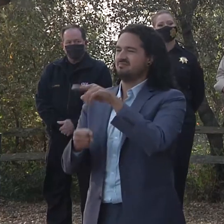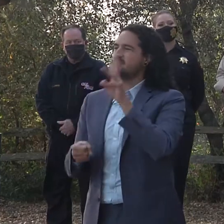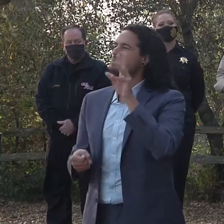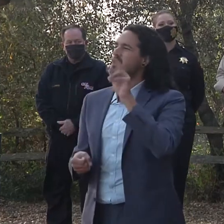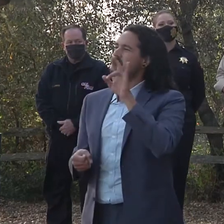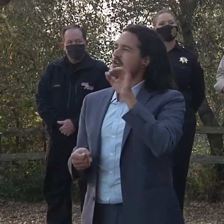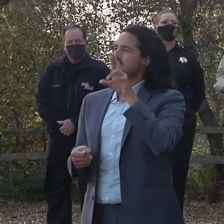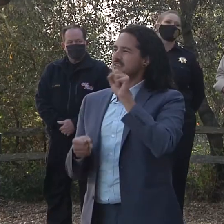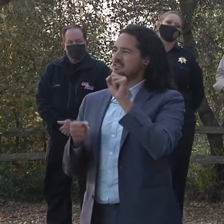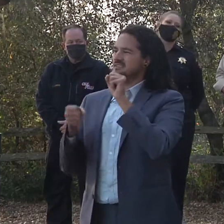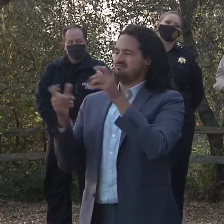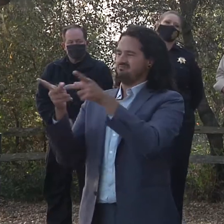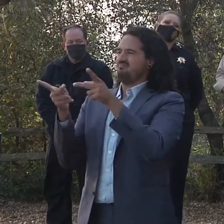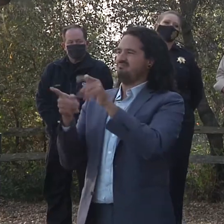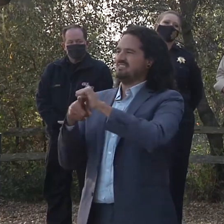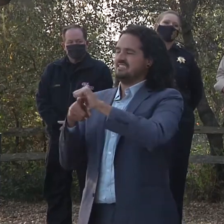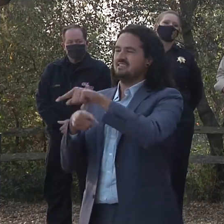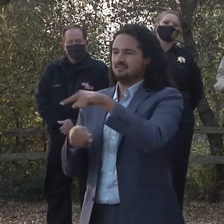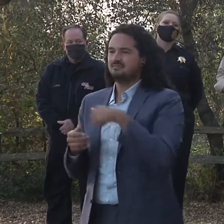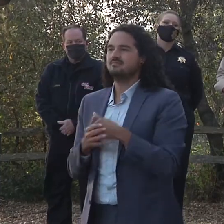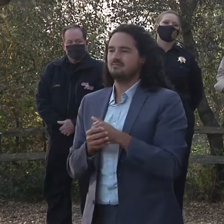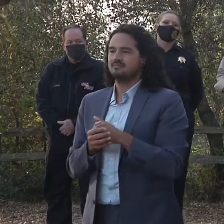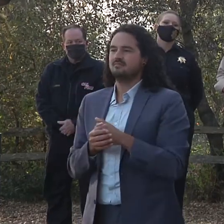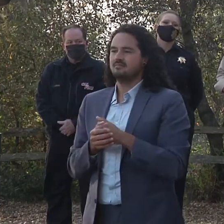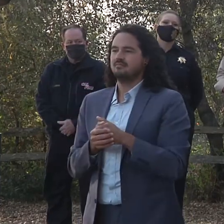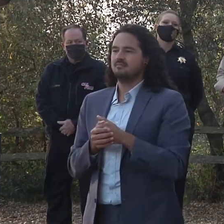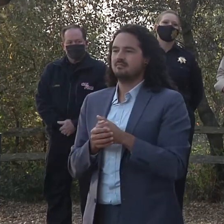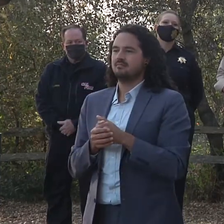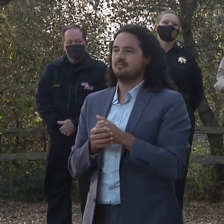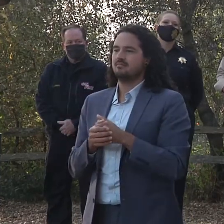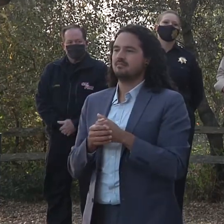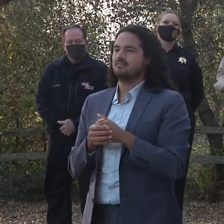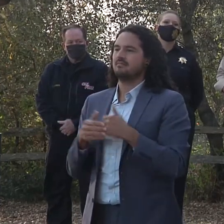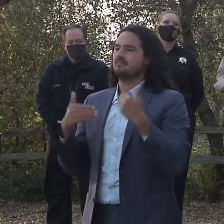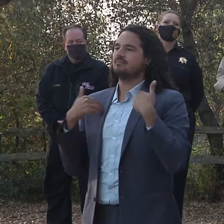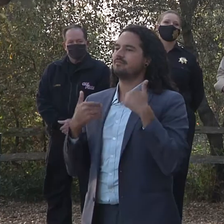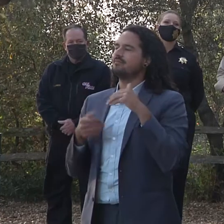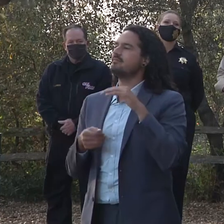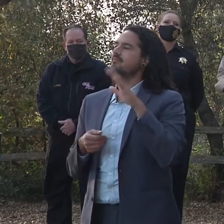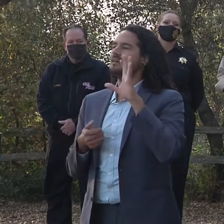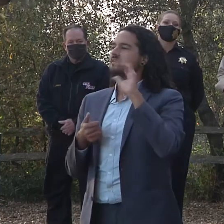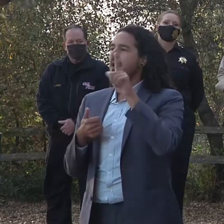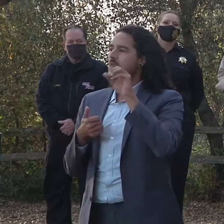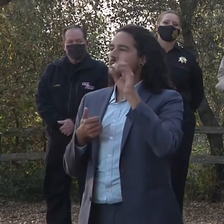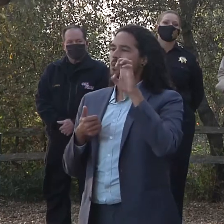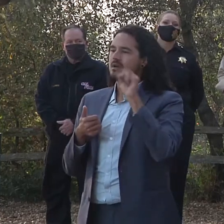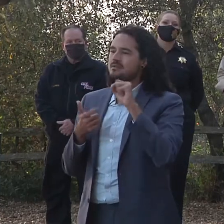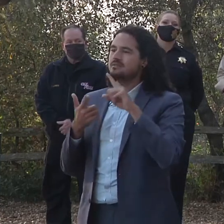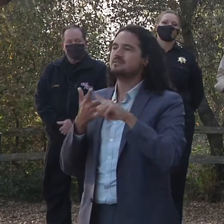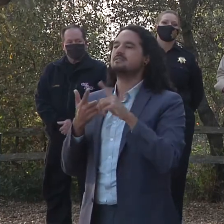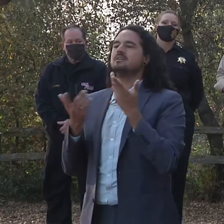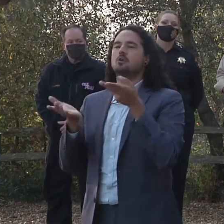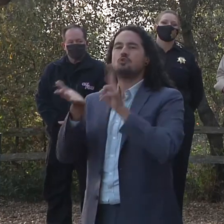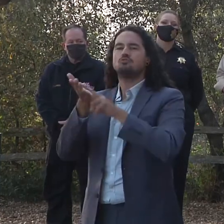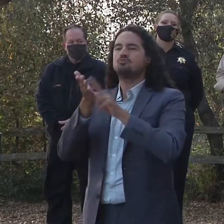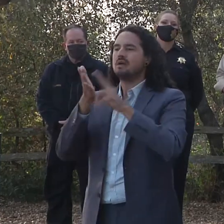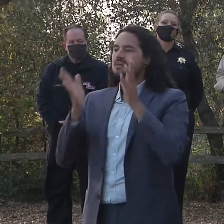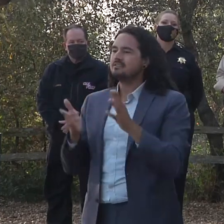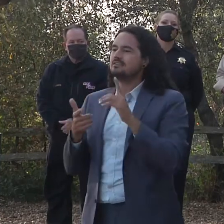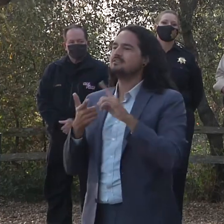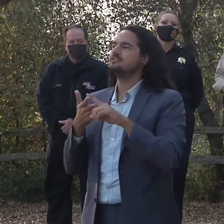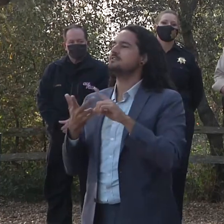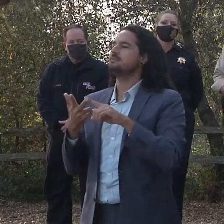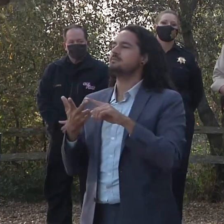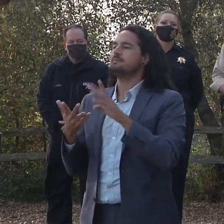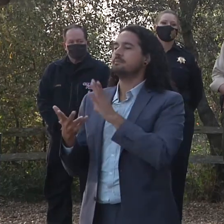Cal OES, Contractor State License Board, Department of Insurance, Second Harvest Food Bank, in case you need to sign